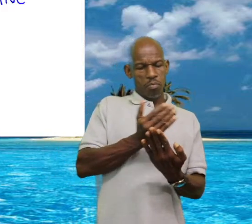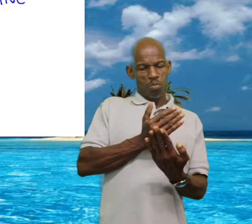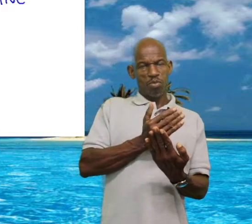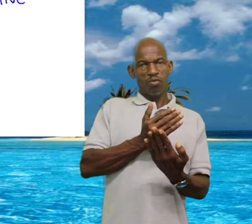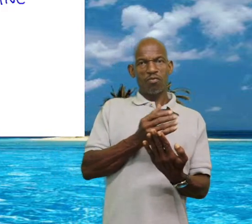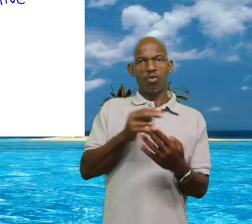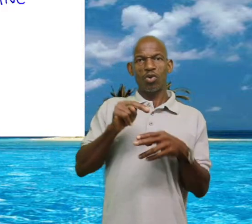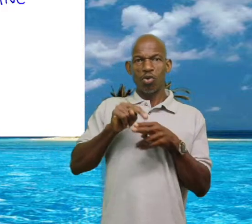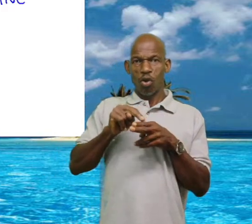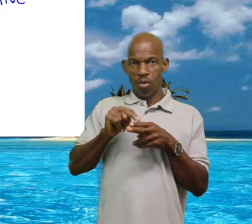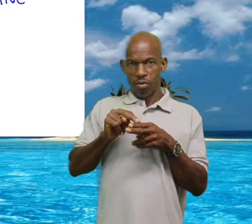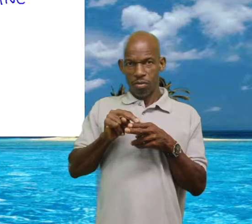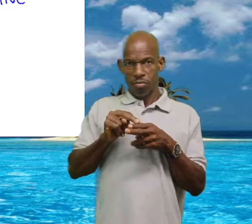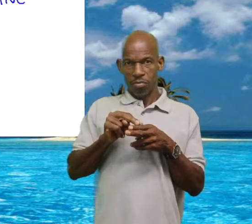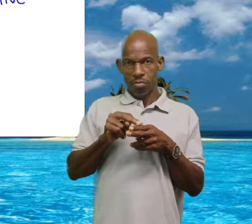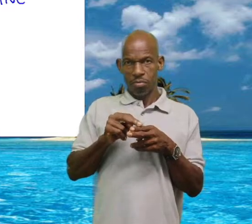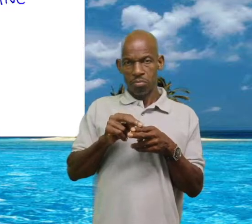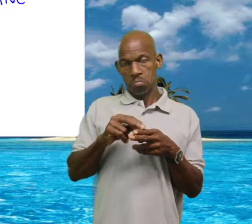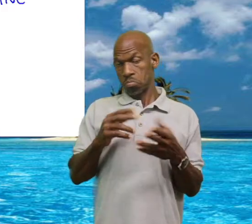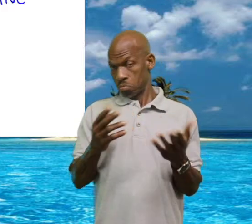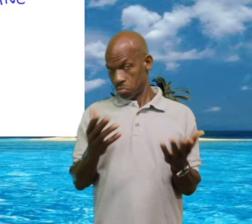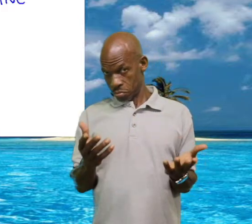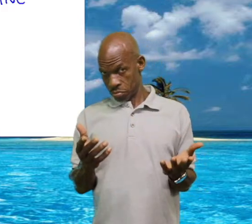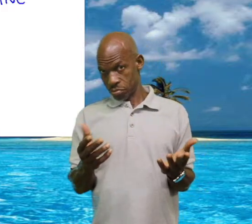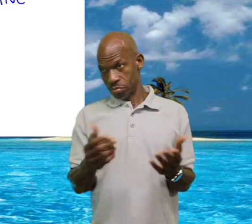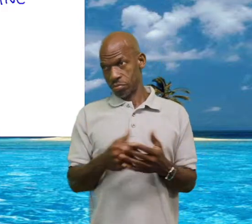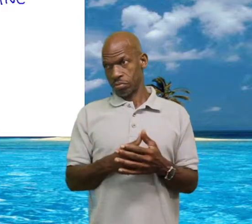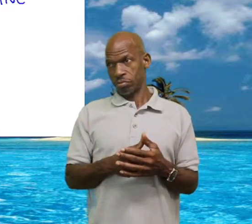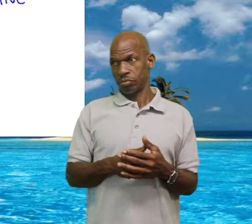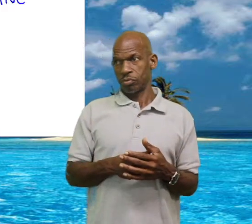week. So I have the blue shoes. So blue